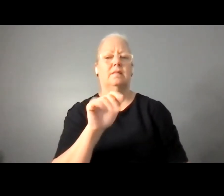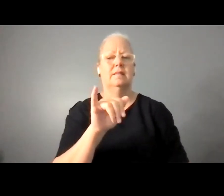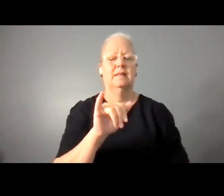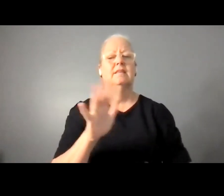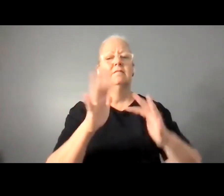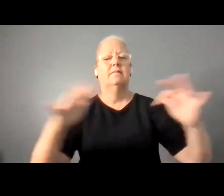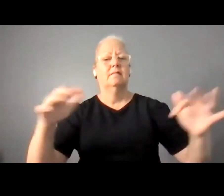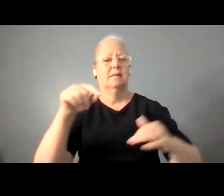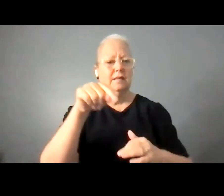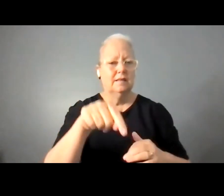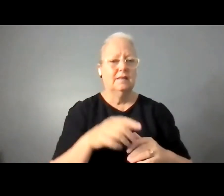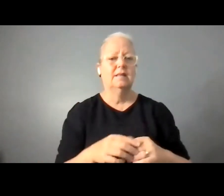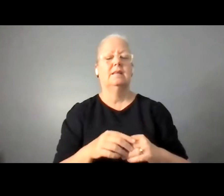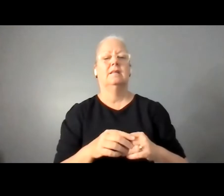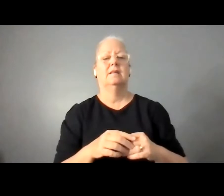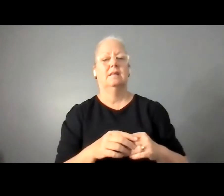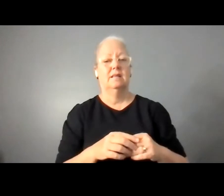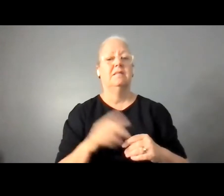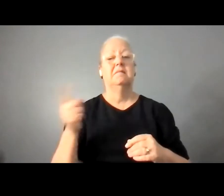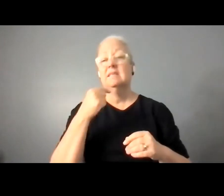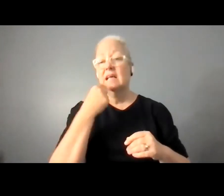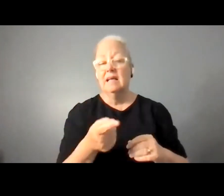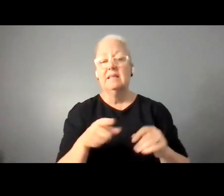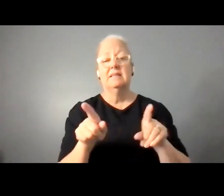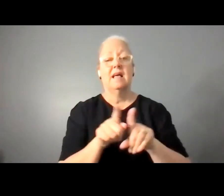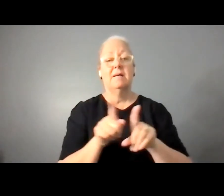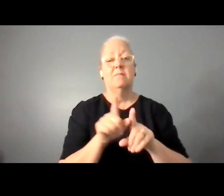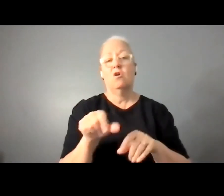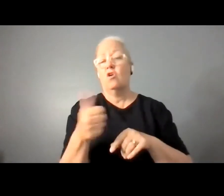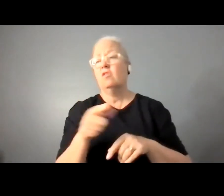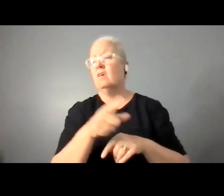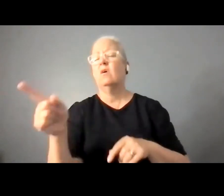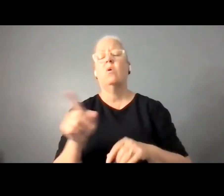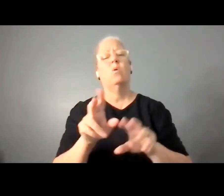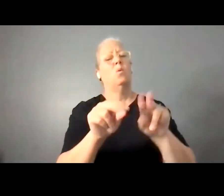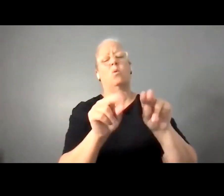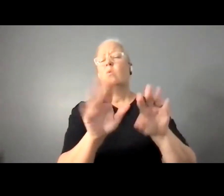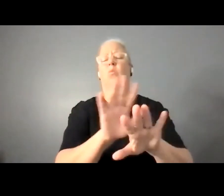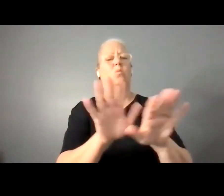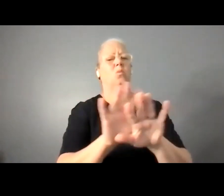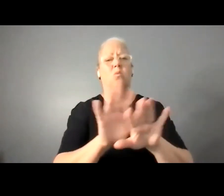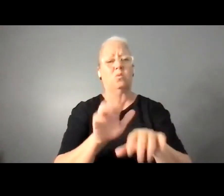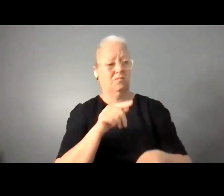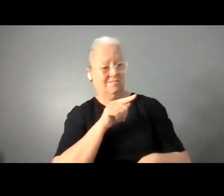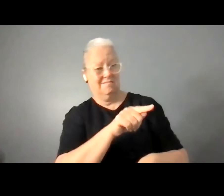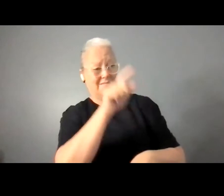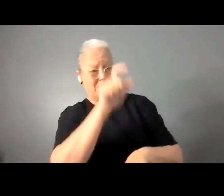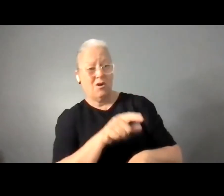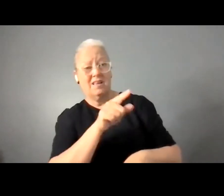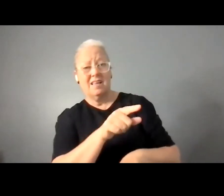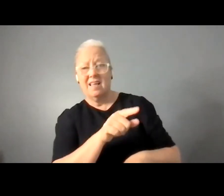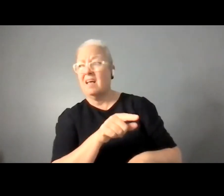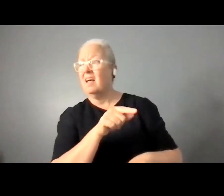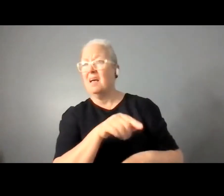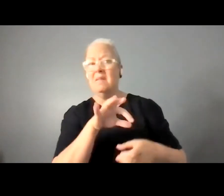discriminate me that I'm not able like other people, they start saying, no, we can't give someone like this voters because